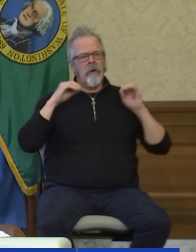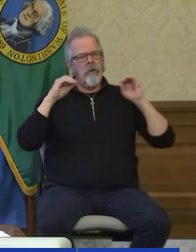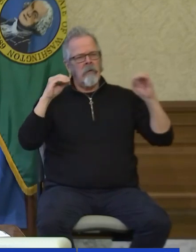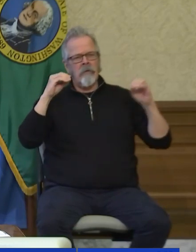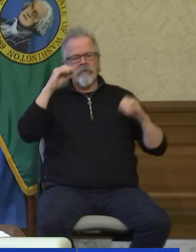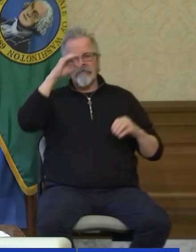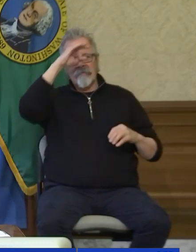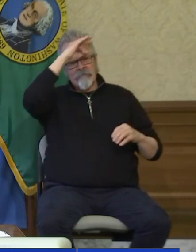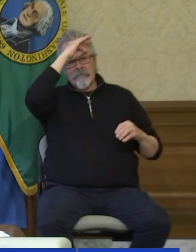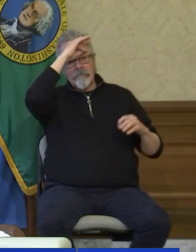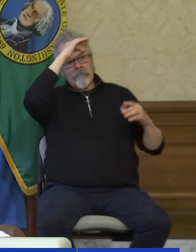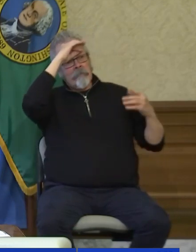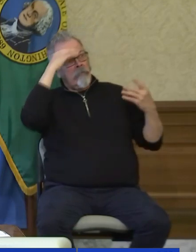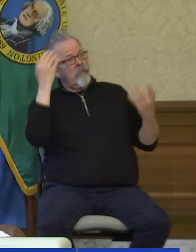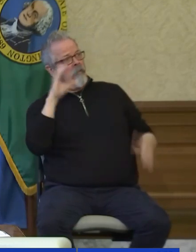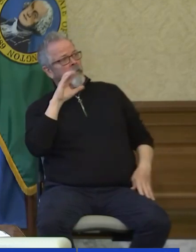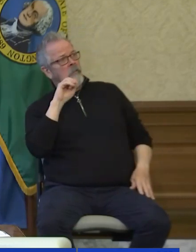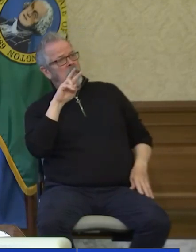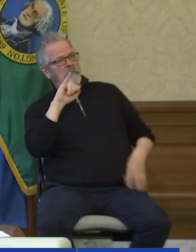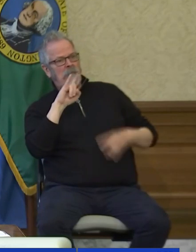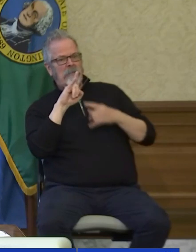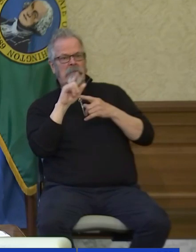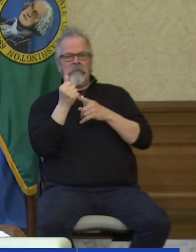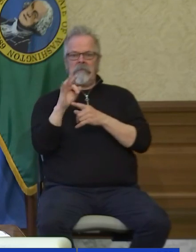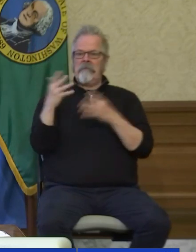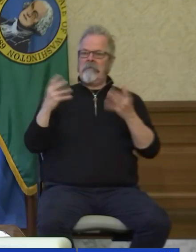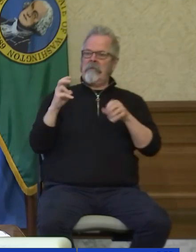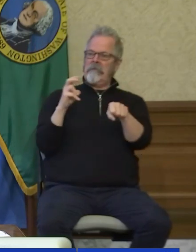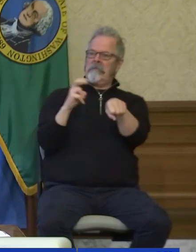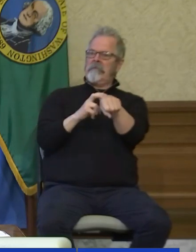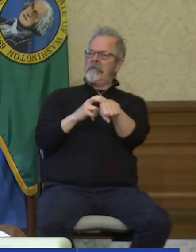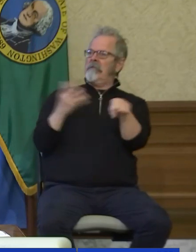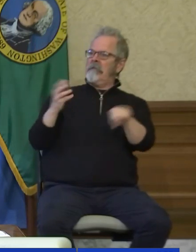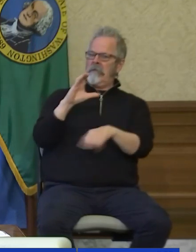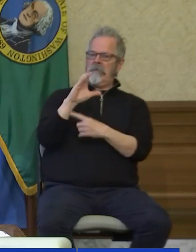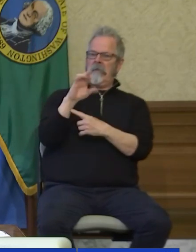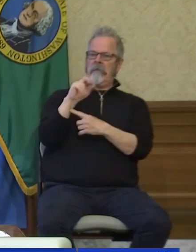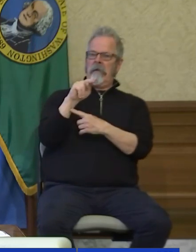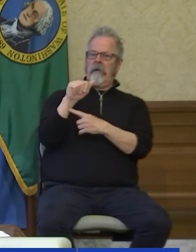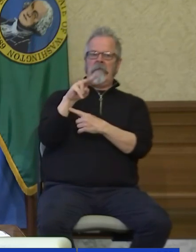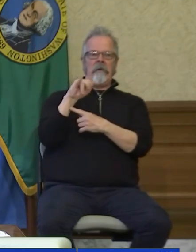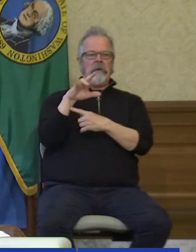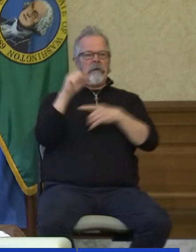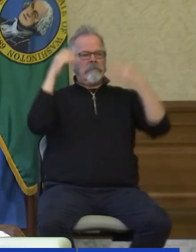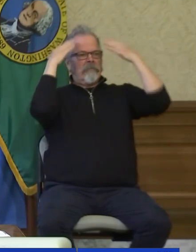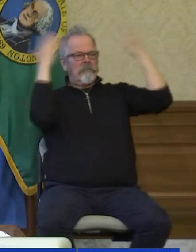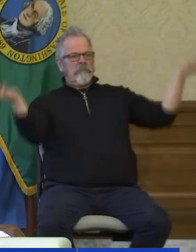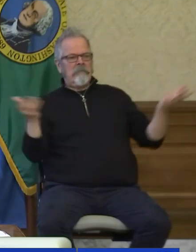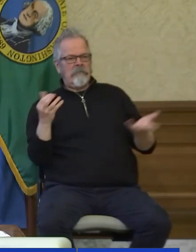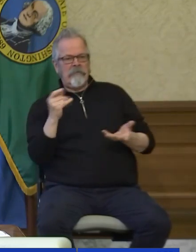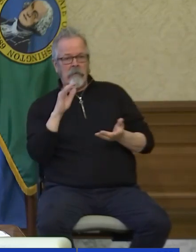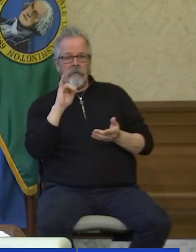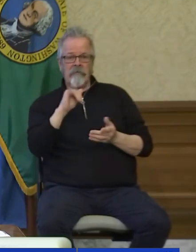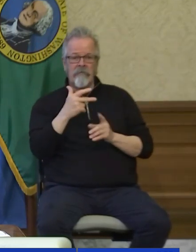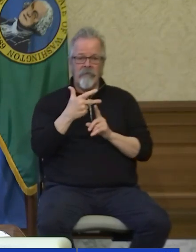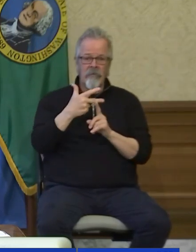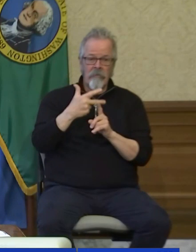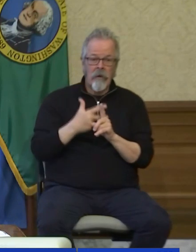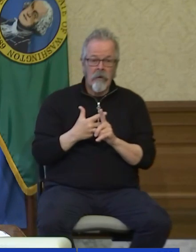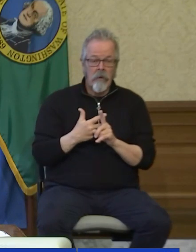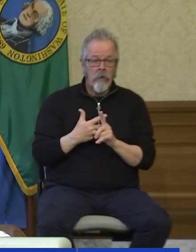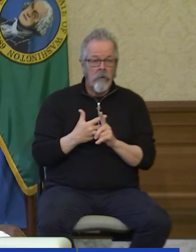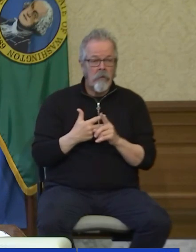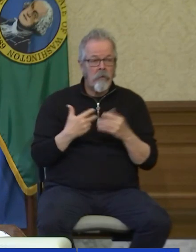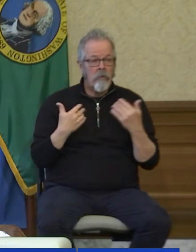to lean toward the economy or to public health. They are one. They are mutually dependent.